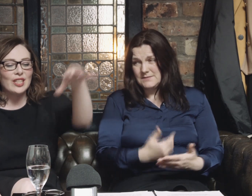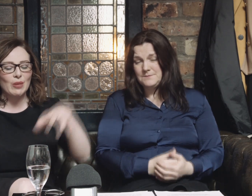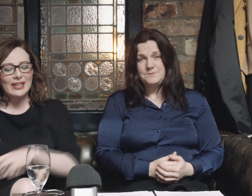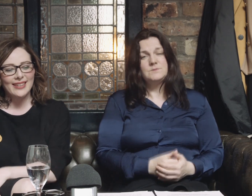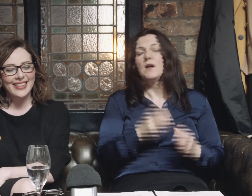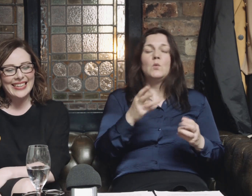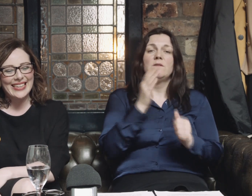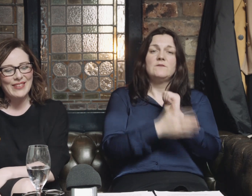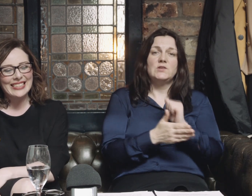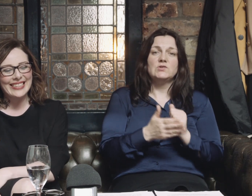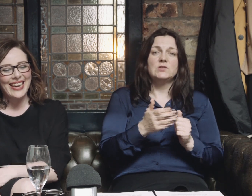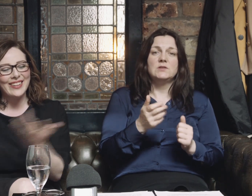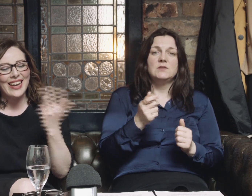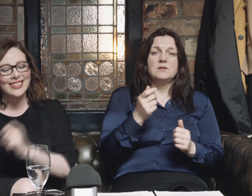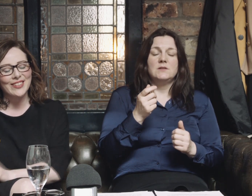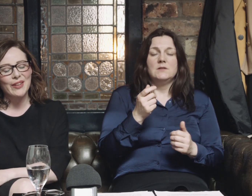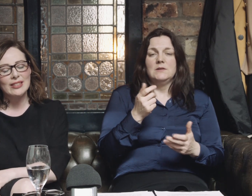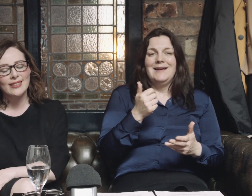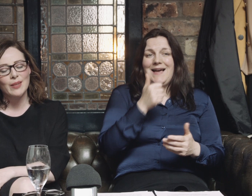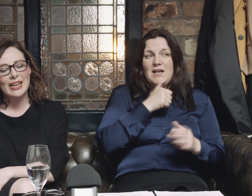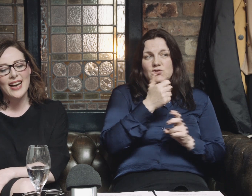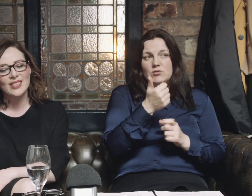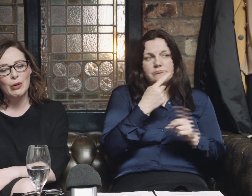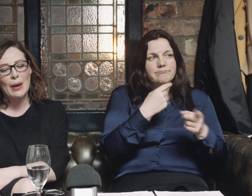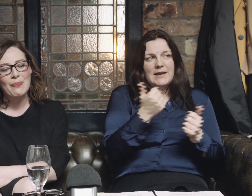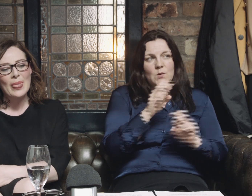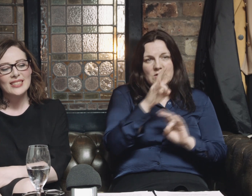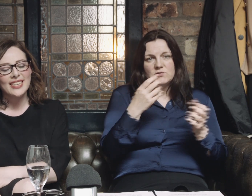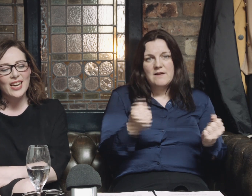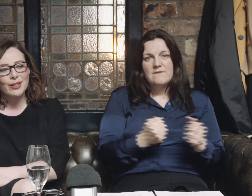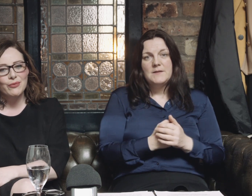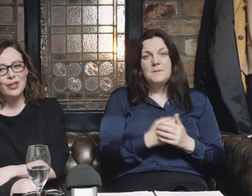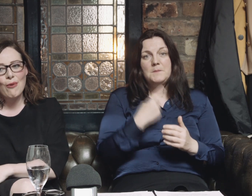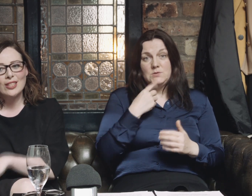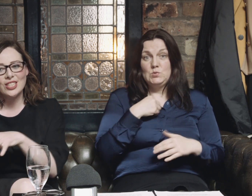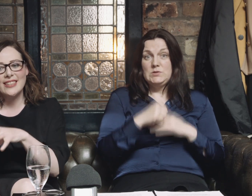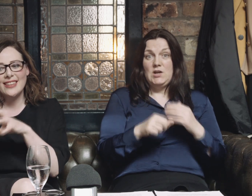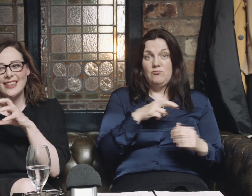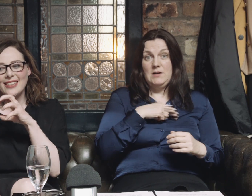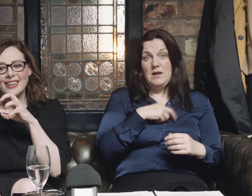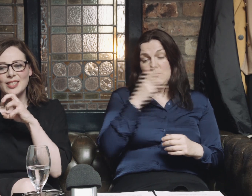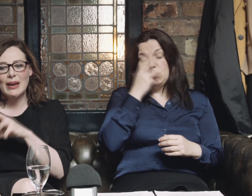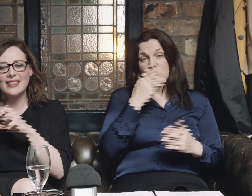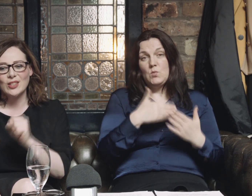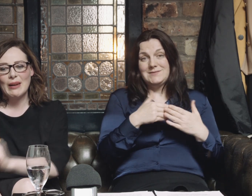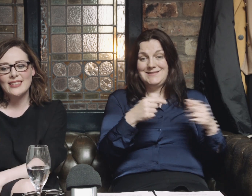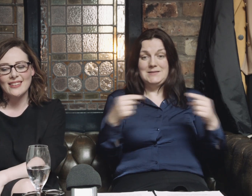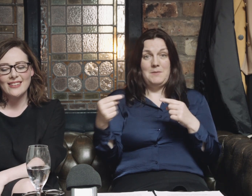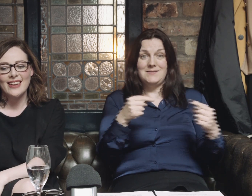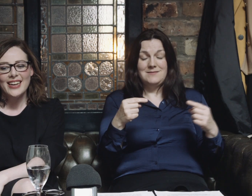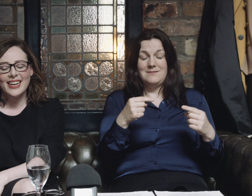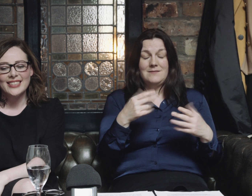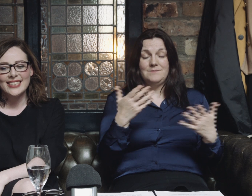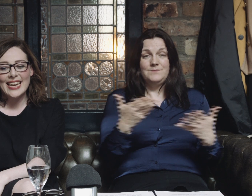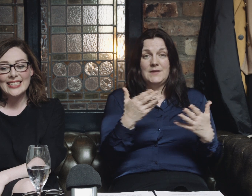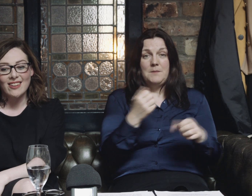I'm going to finish up in a little bit and answer any questions anybody has. But today I was re-watching the debate that took place